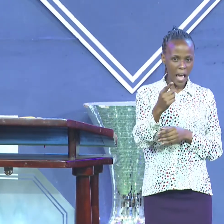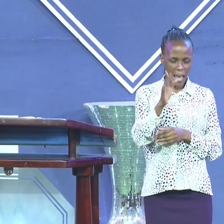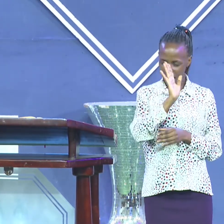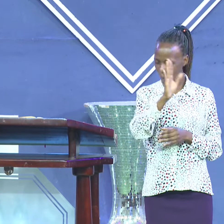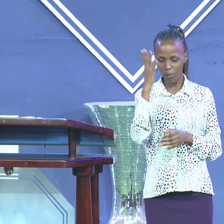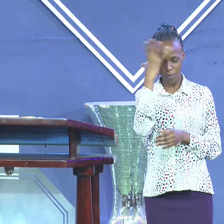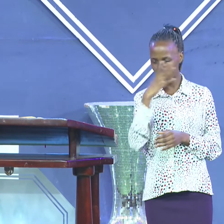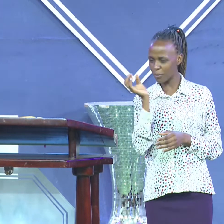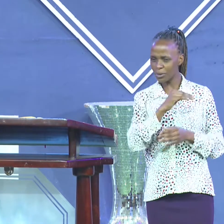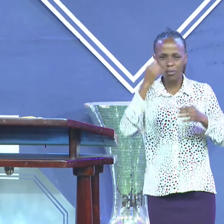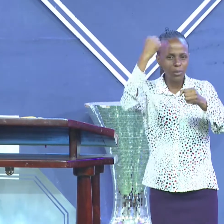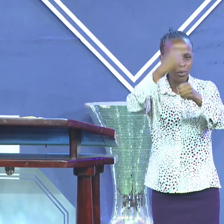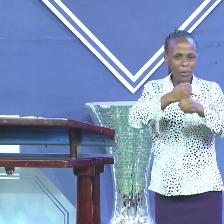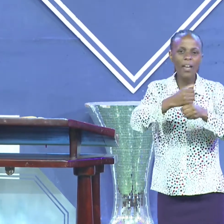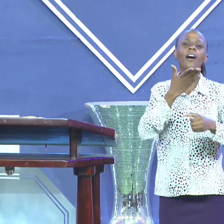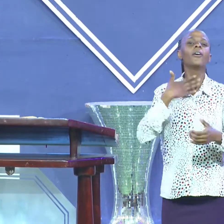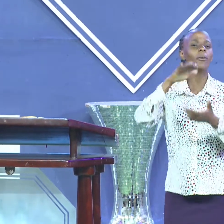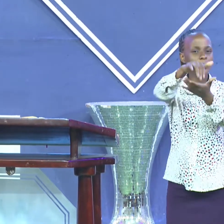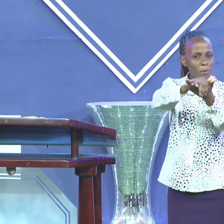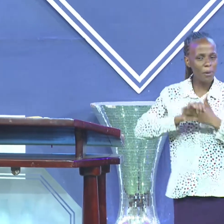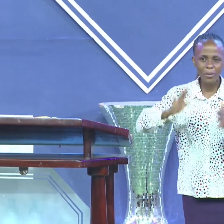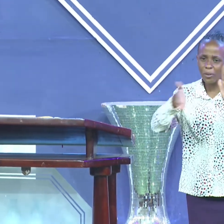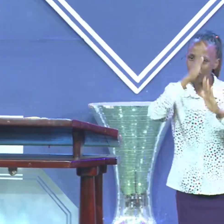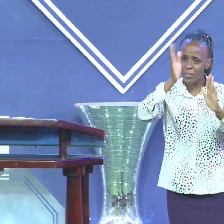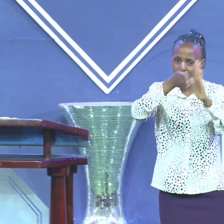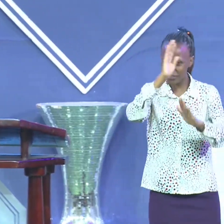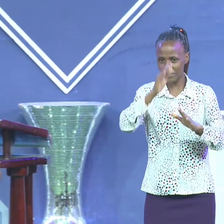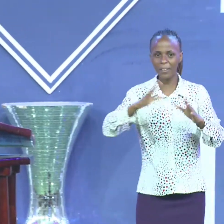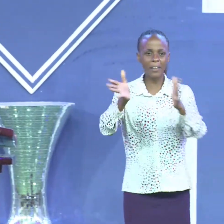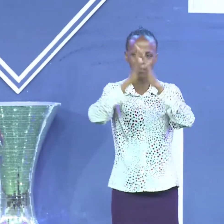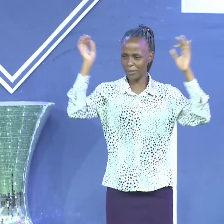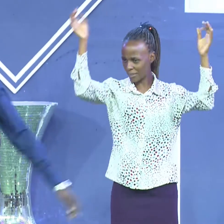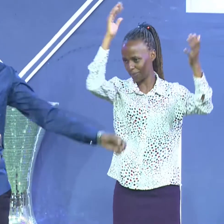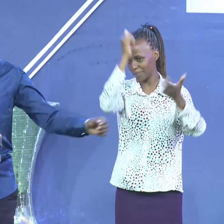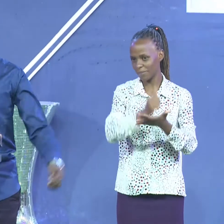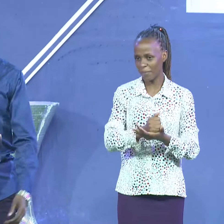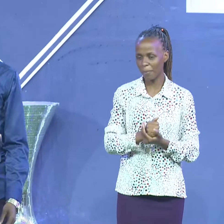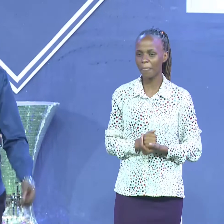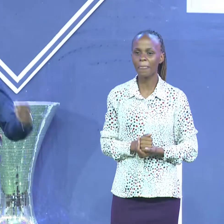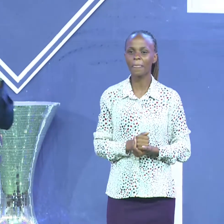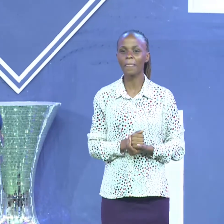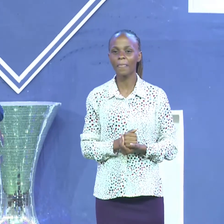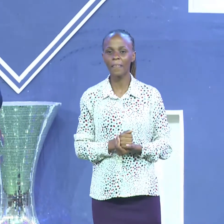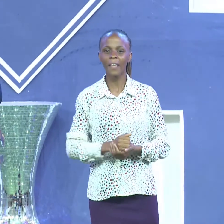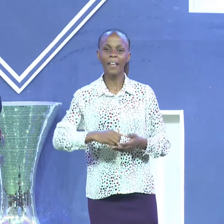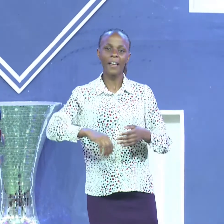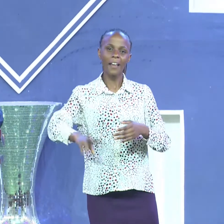and the brother says, look at this young girl. Hallelujah. Amen.